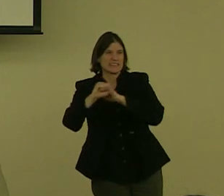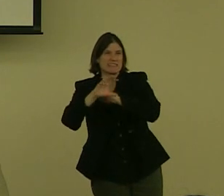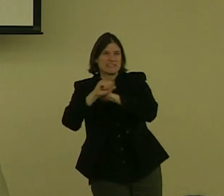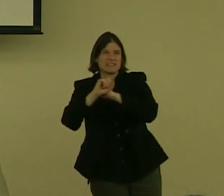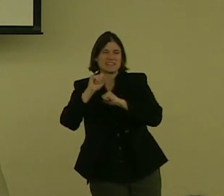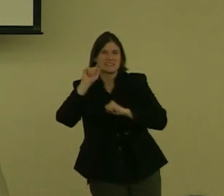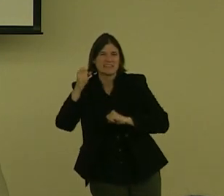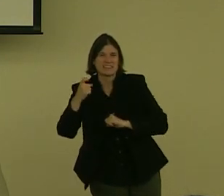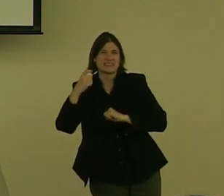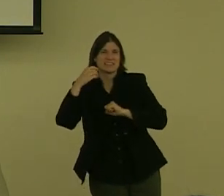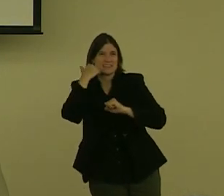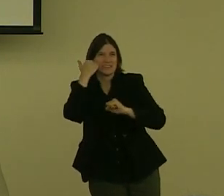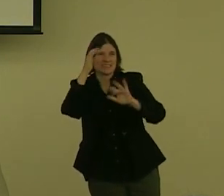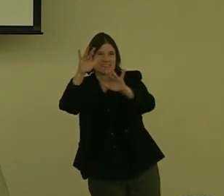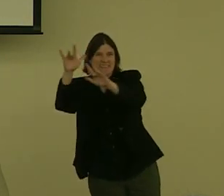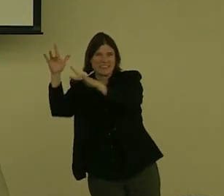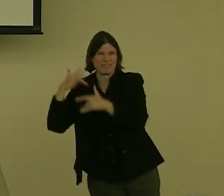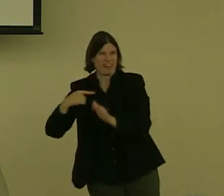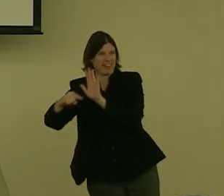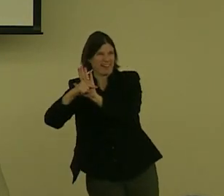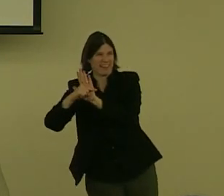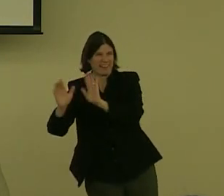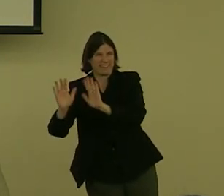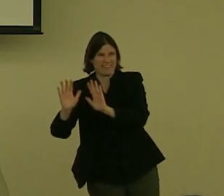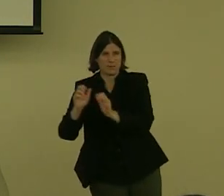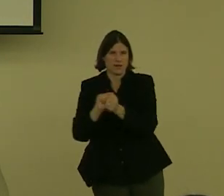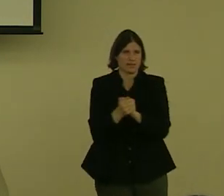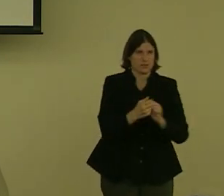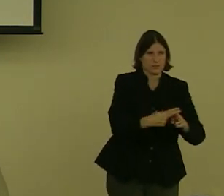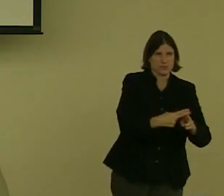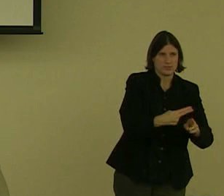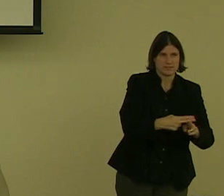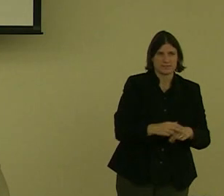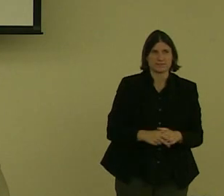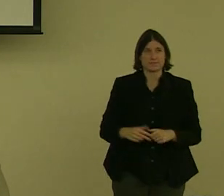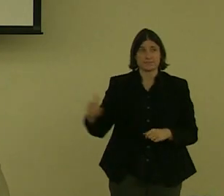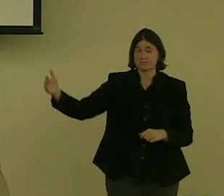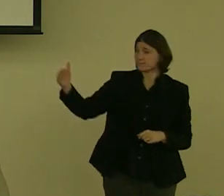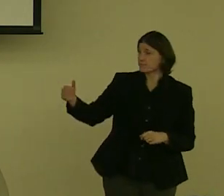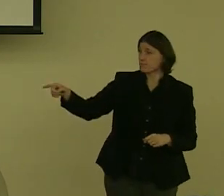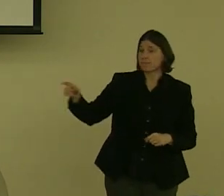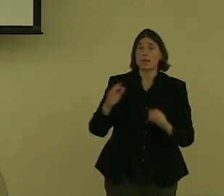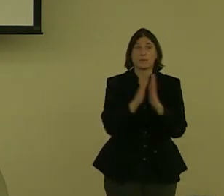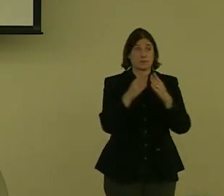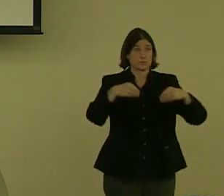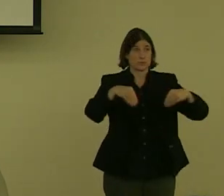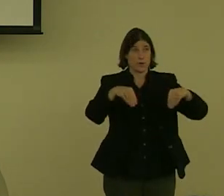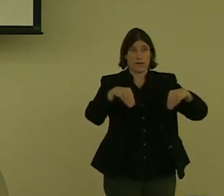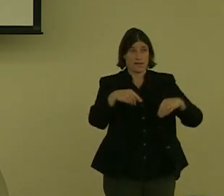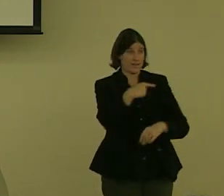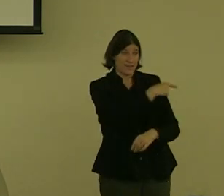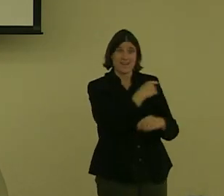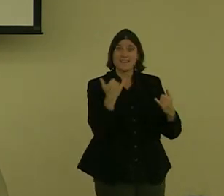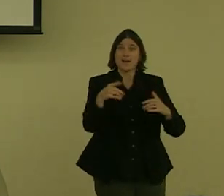BISAC created a new section for graphic novels in bookstores. That was huge. That meant that certain kinds of works could be legible to